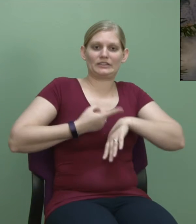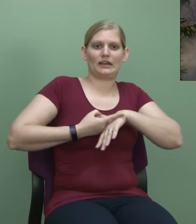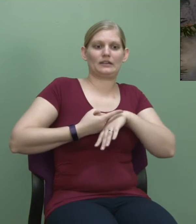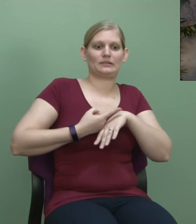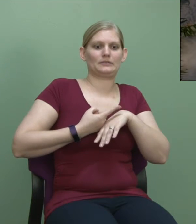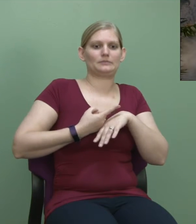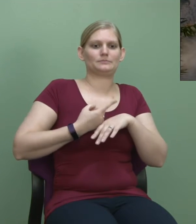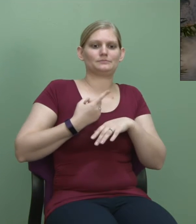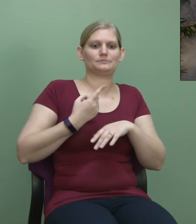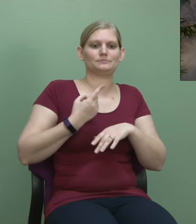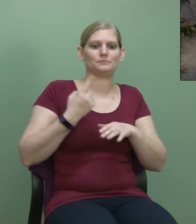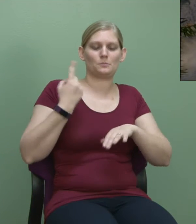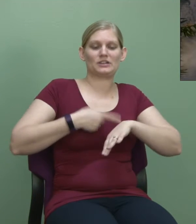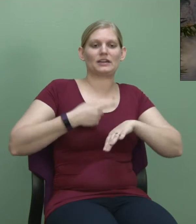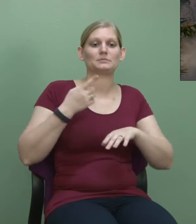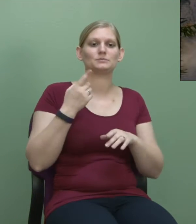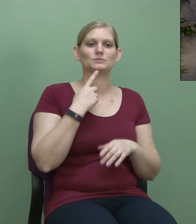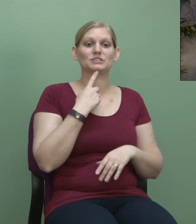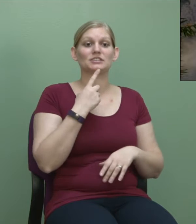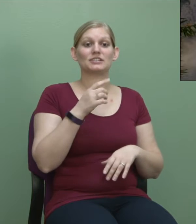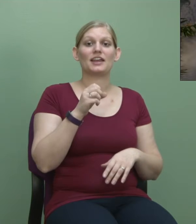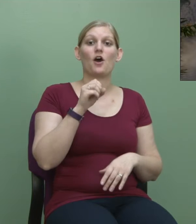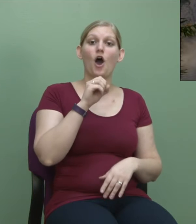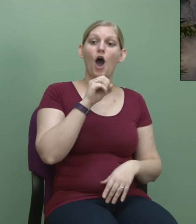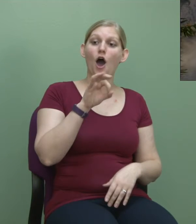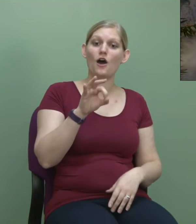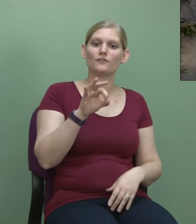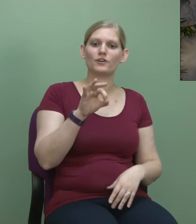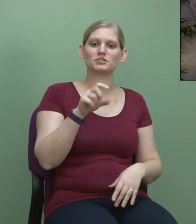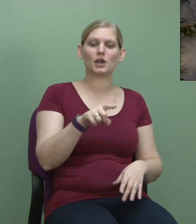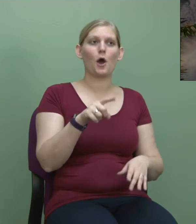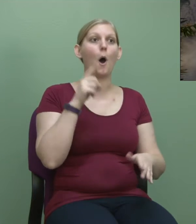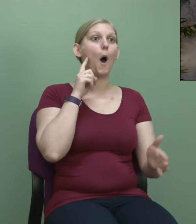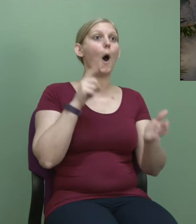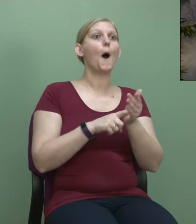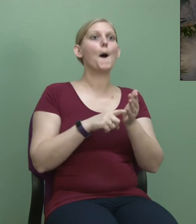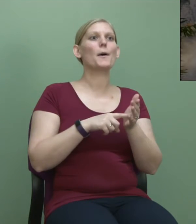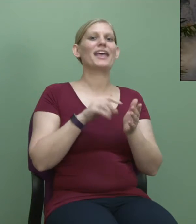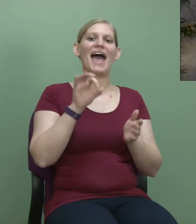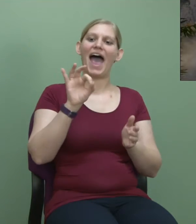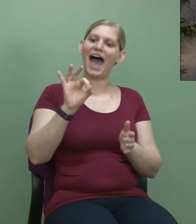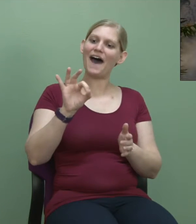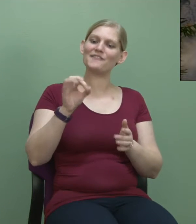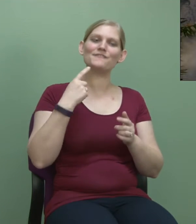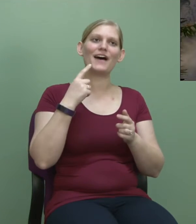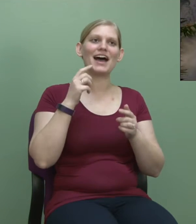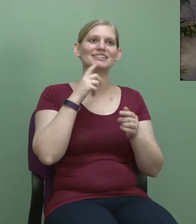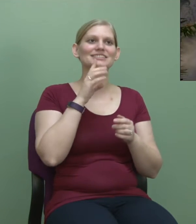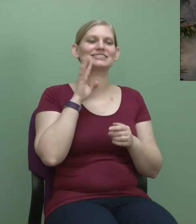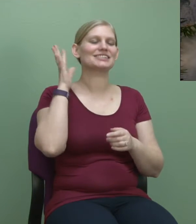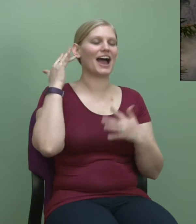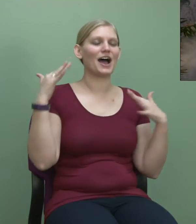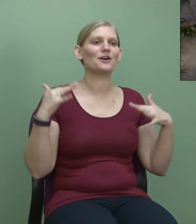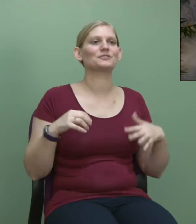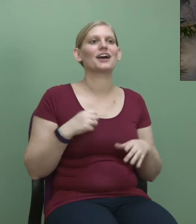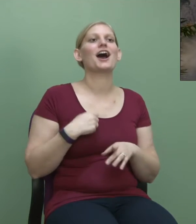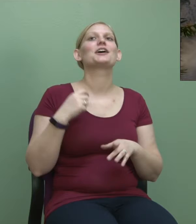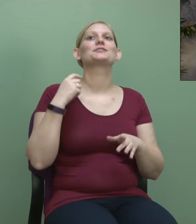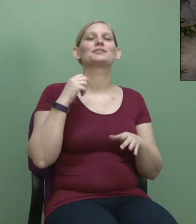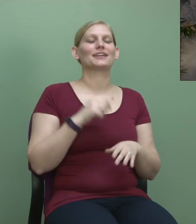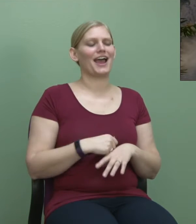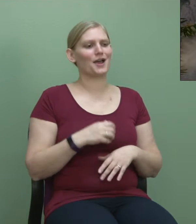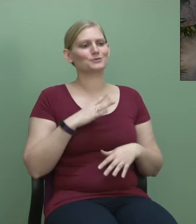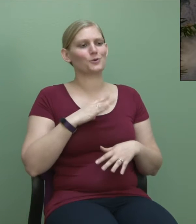the F sound in off was F, and she explained it to me, and it was pretty exciting to see that she was beginning